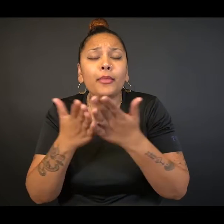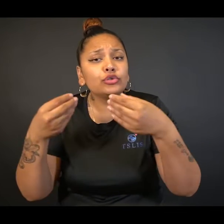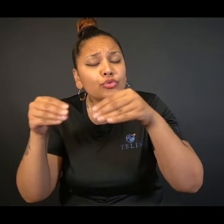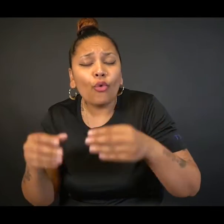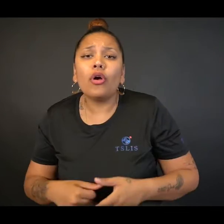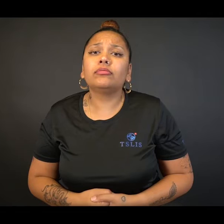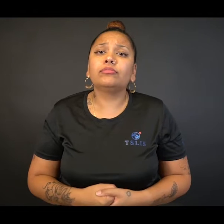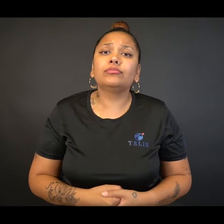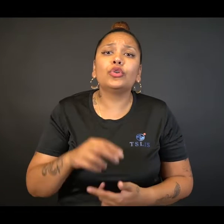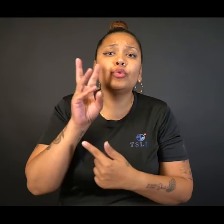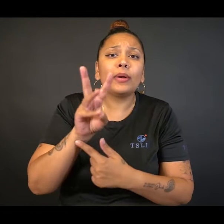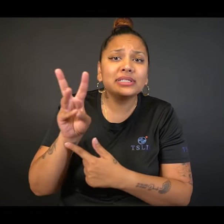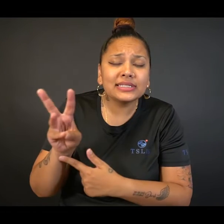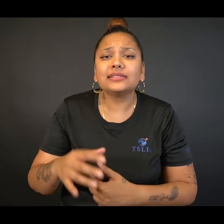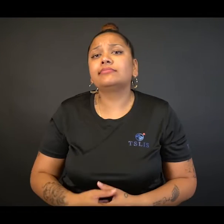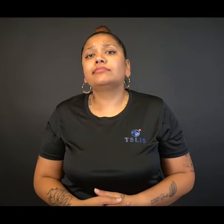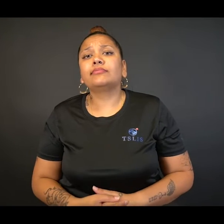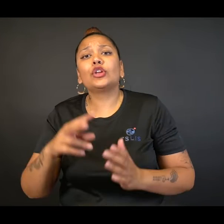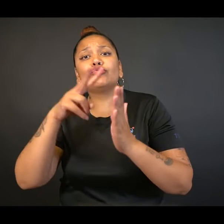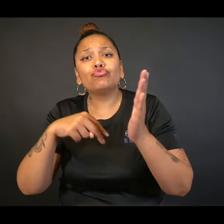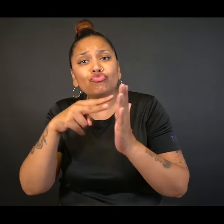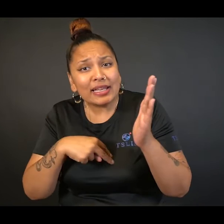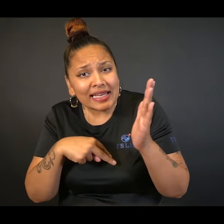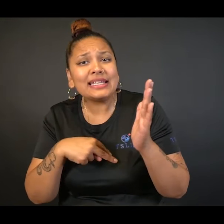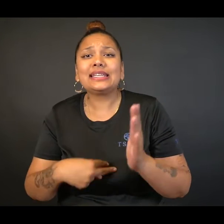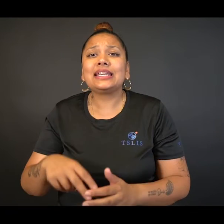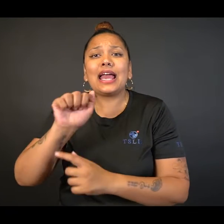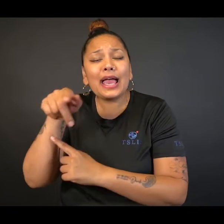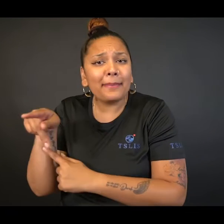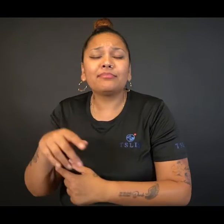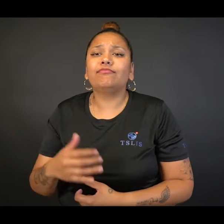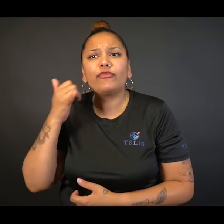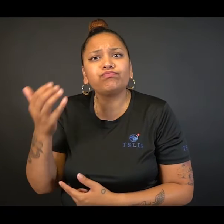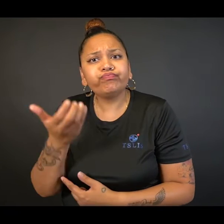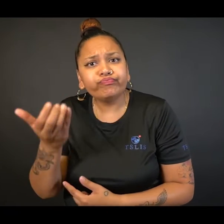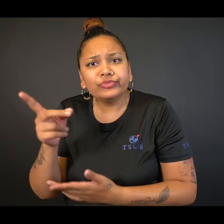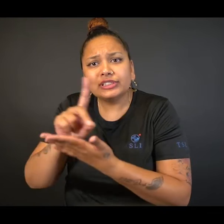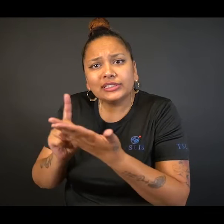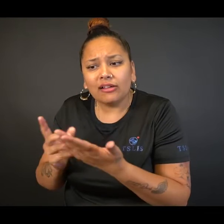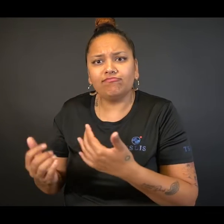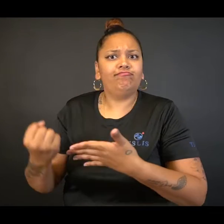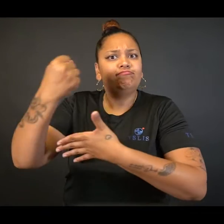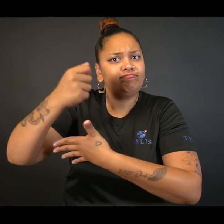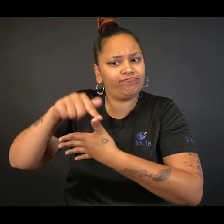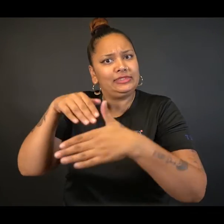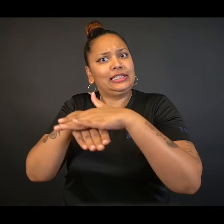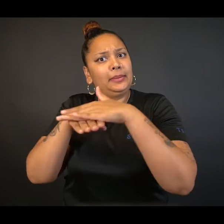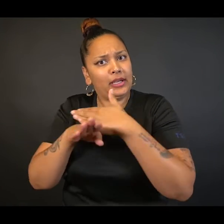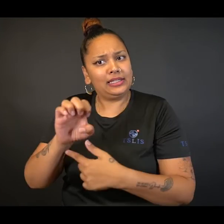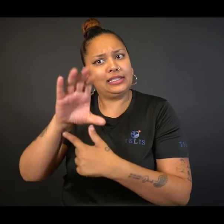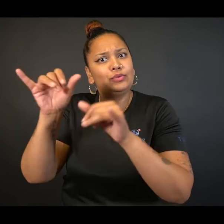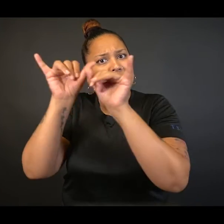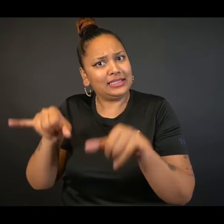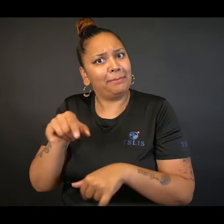should be designed with accessibility in mind. In such an ecosystem, content would be born accessible.